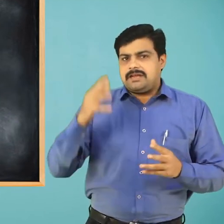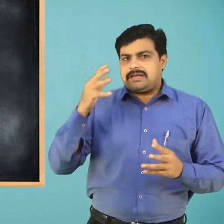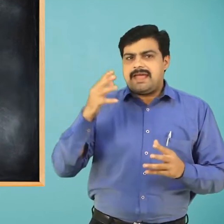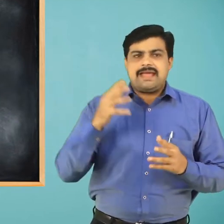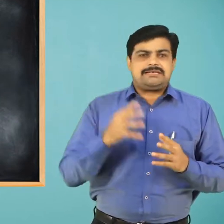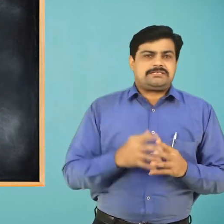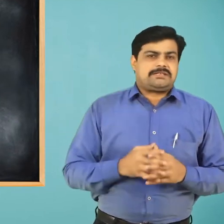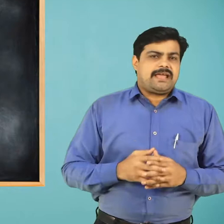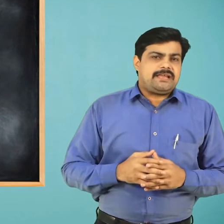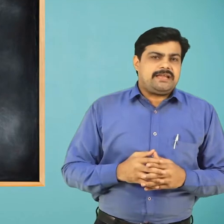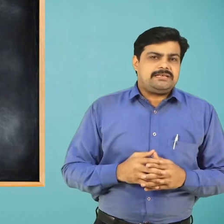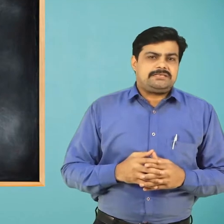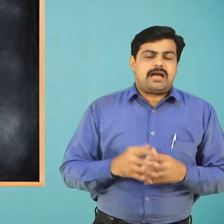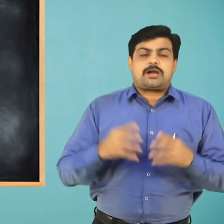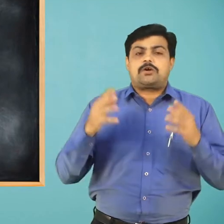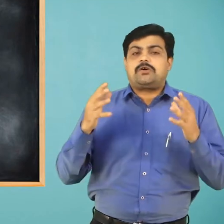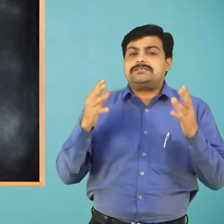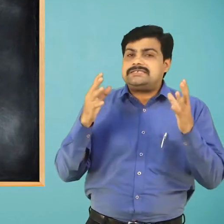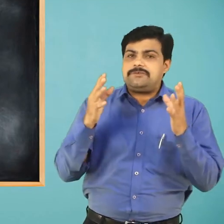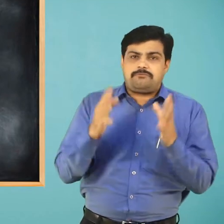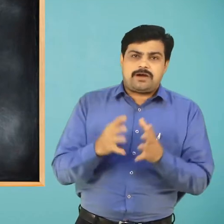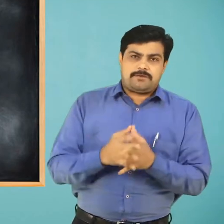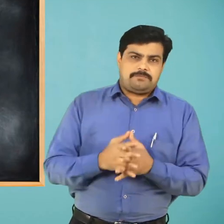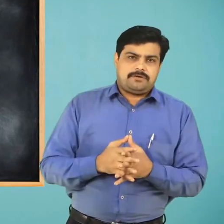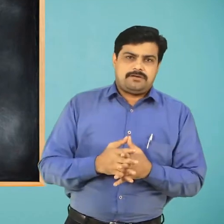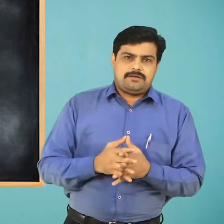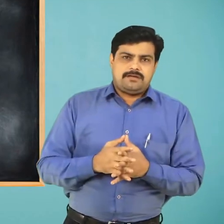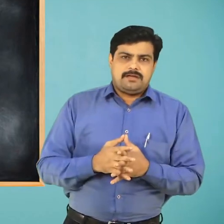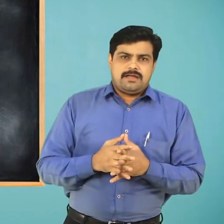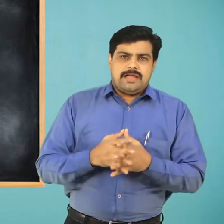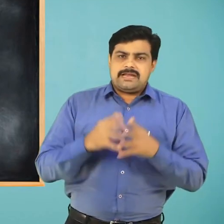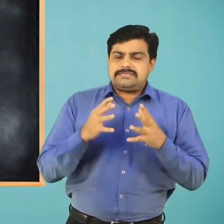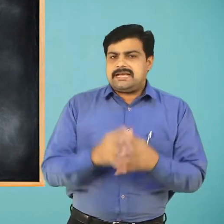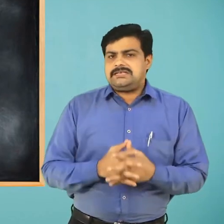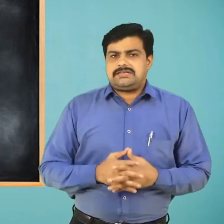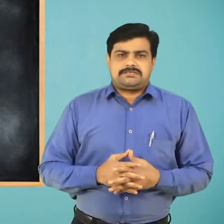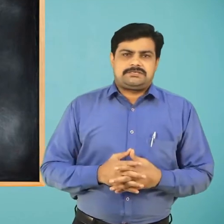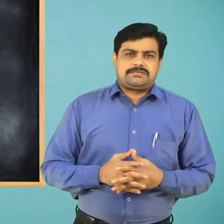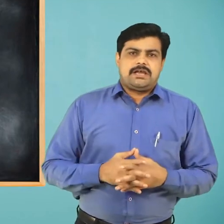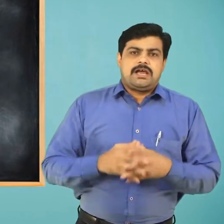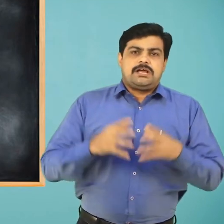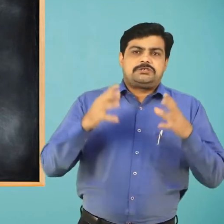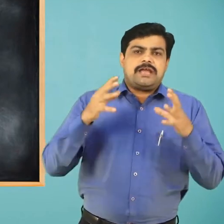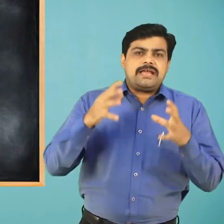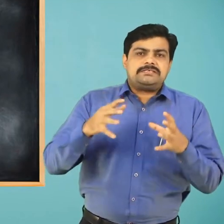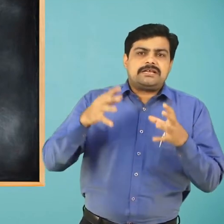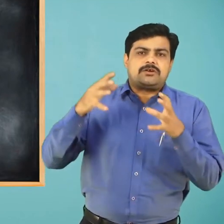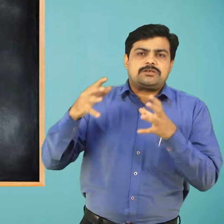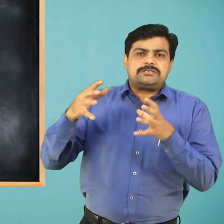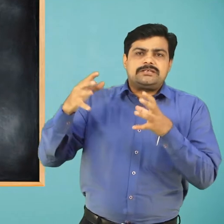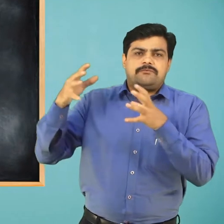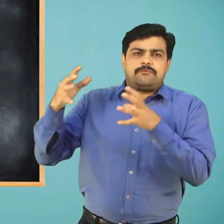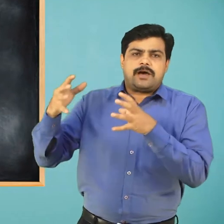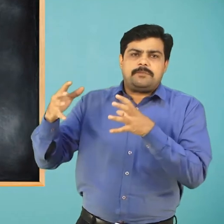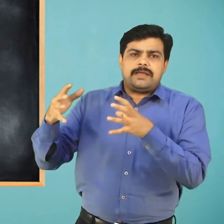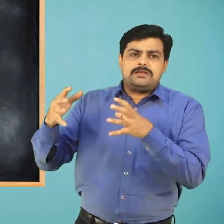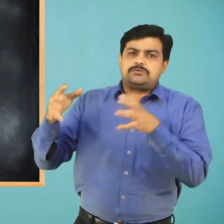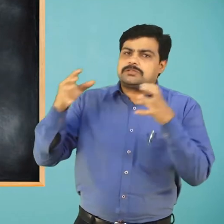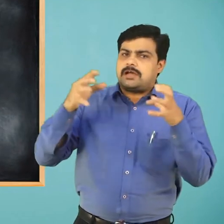In case there is a causative verb in a sentence, change the causative verb into